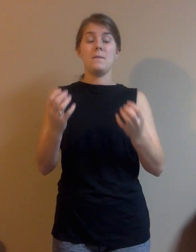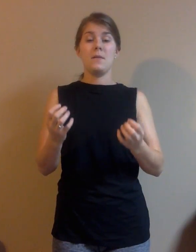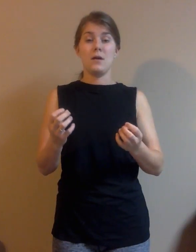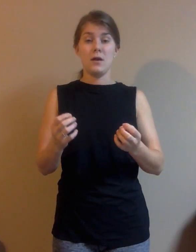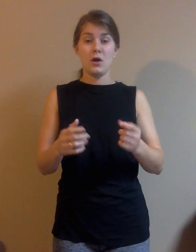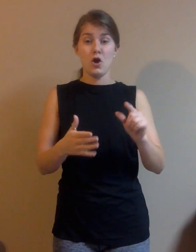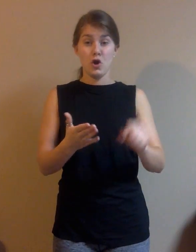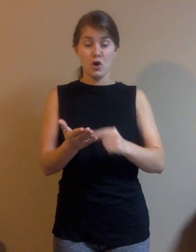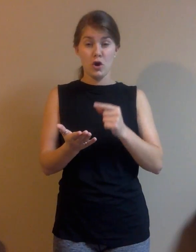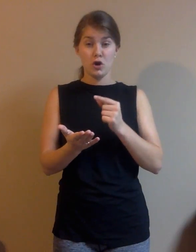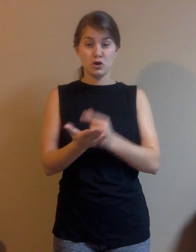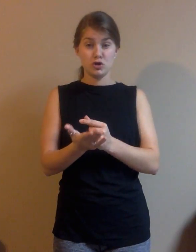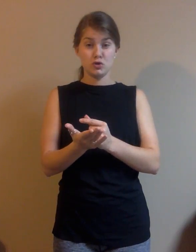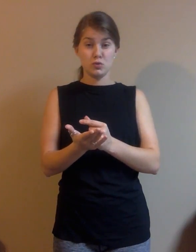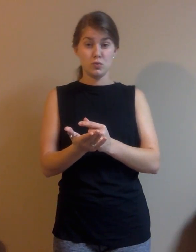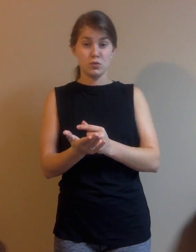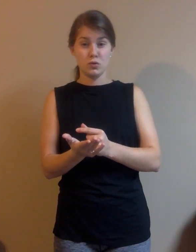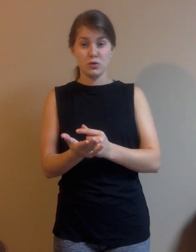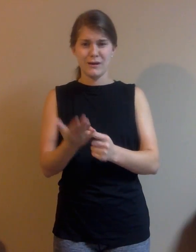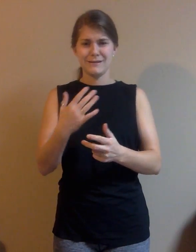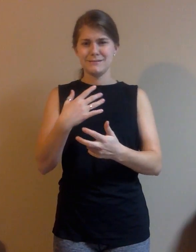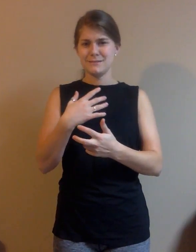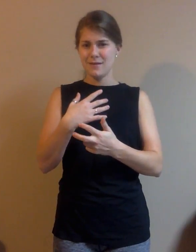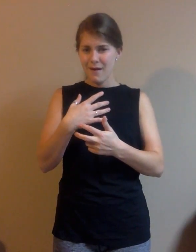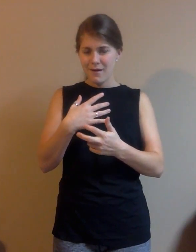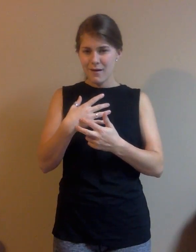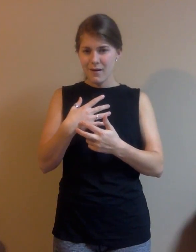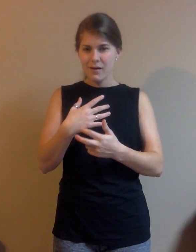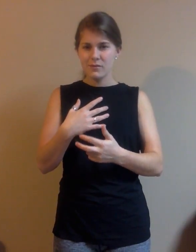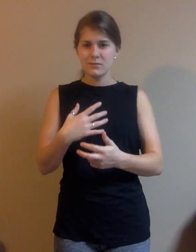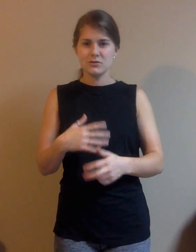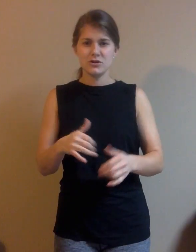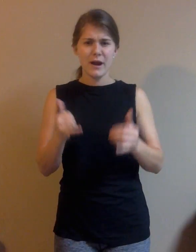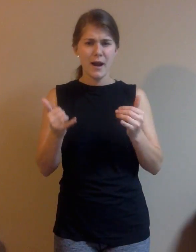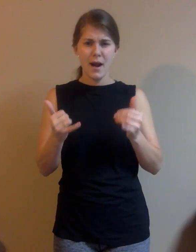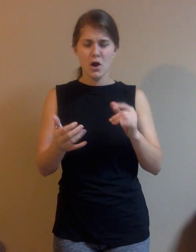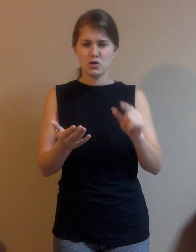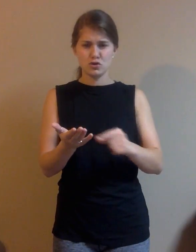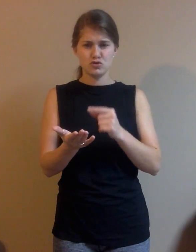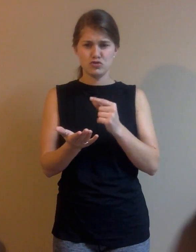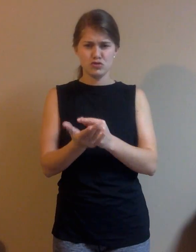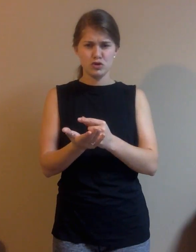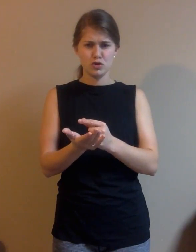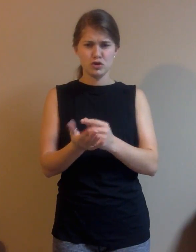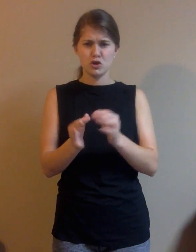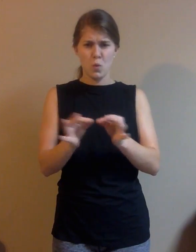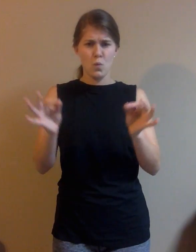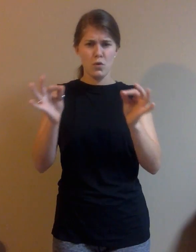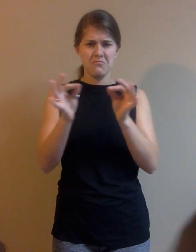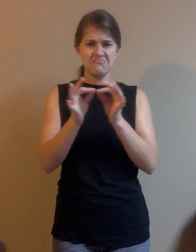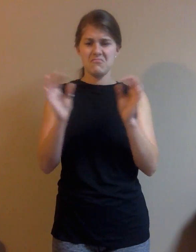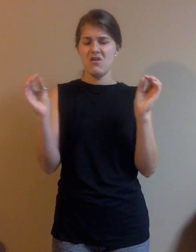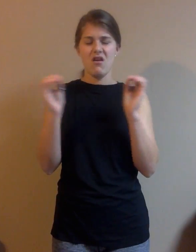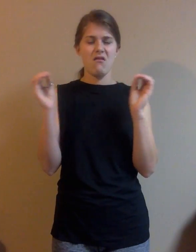and the huge explosion in population. Suddenly, degrees aren't worth anything. Isn't that true? When I was a